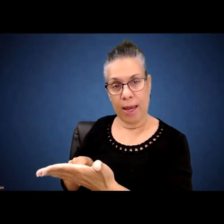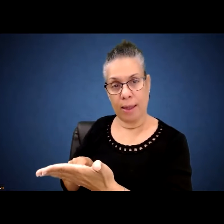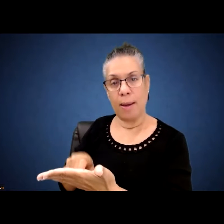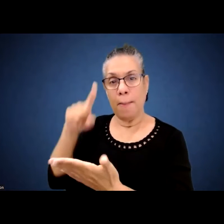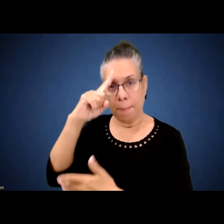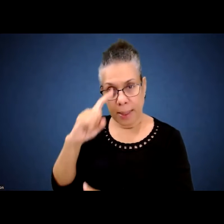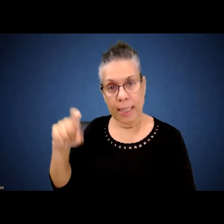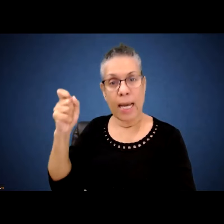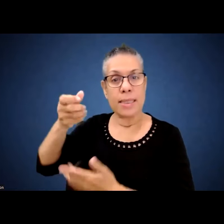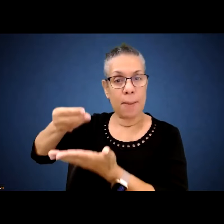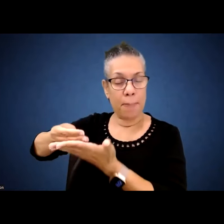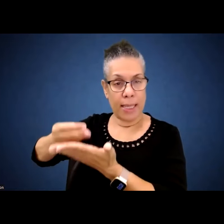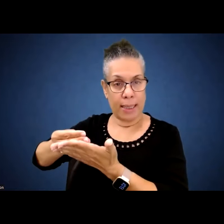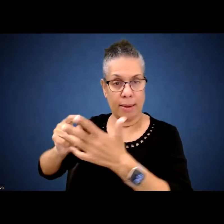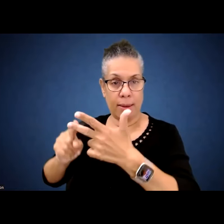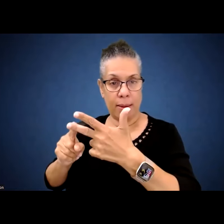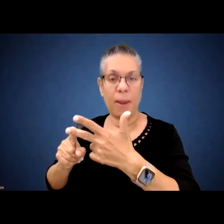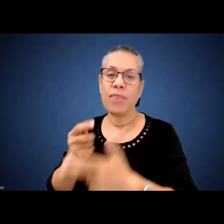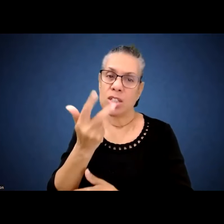of income.